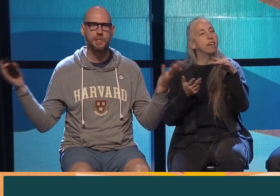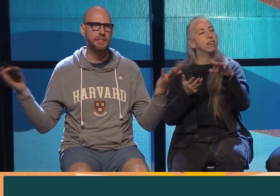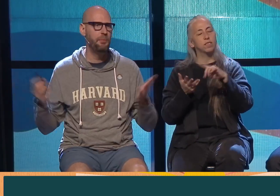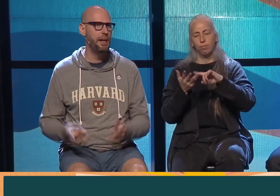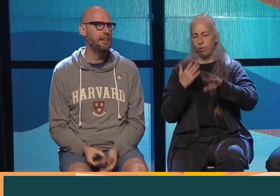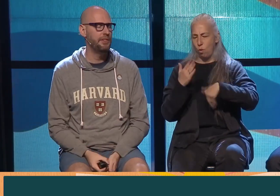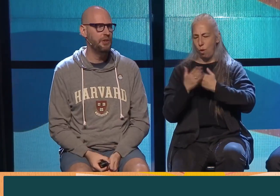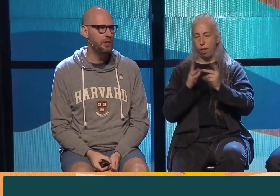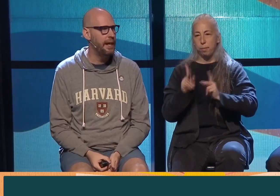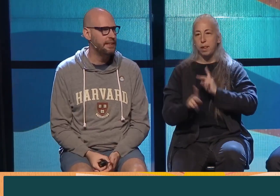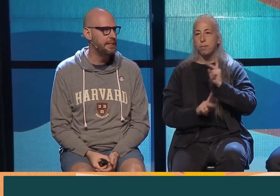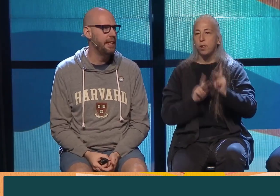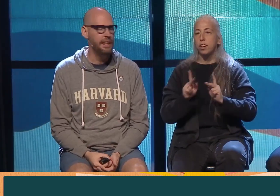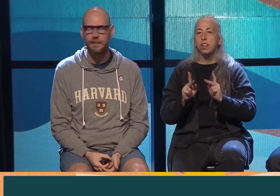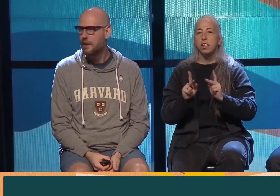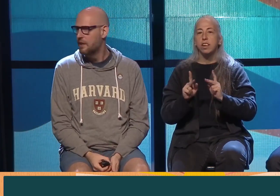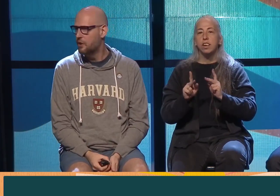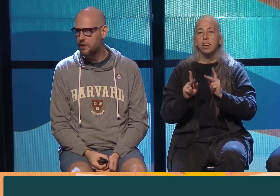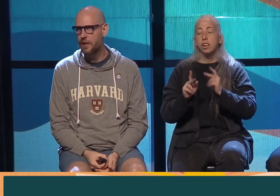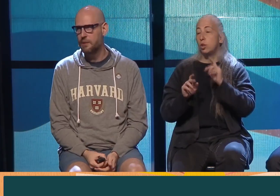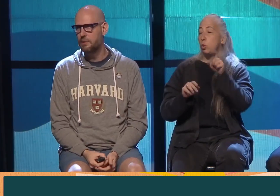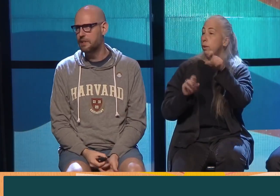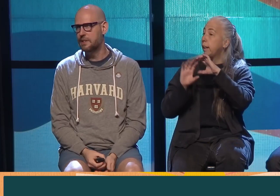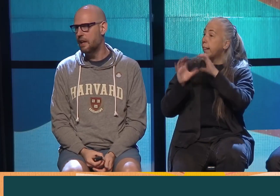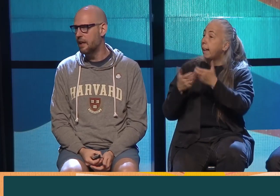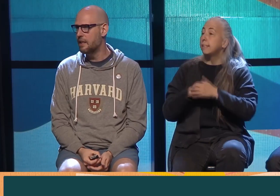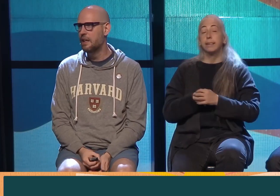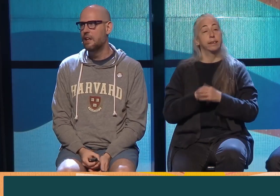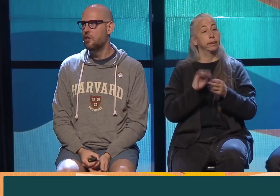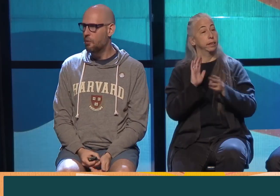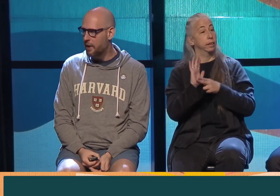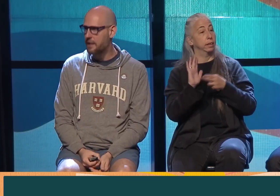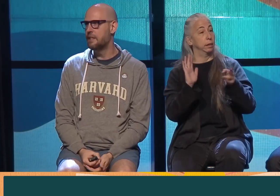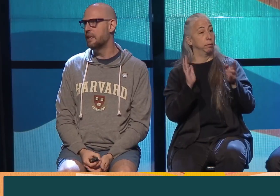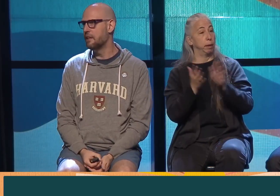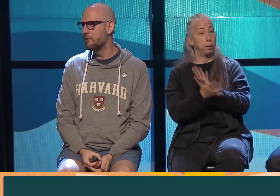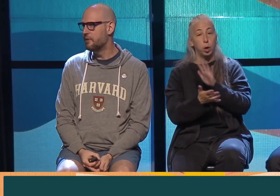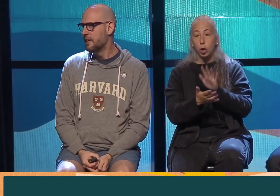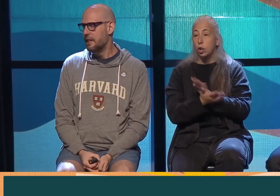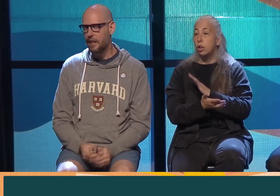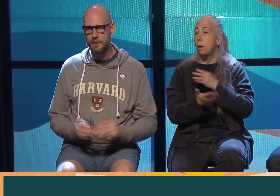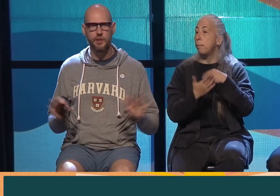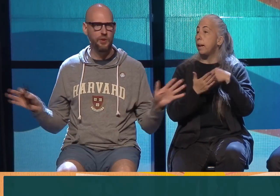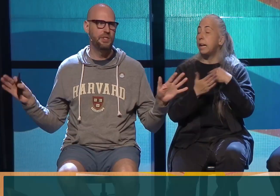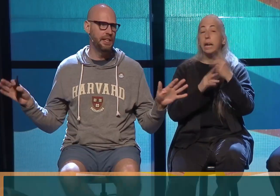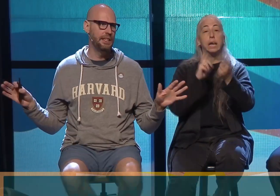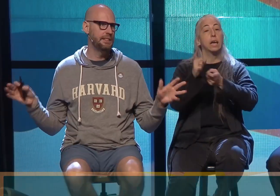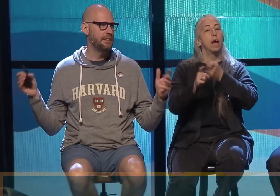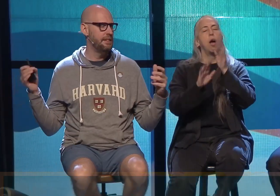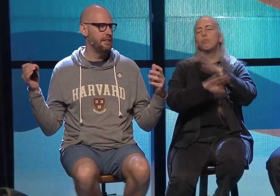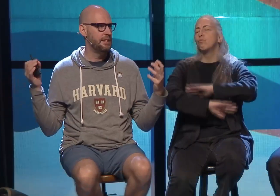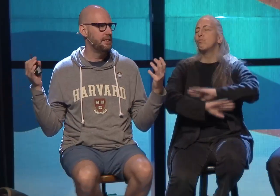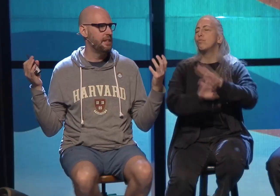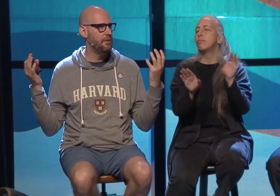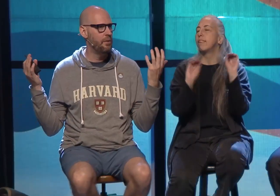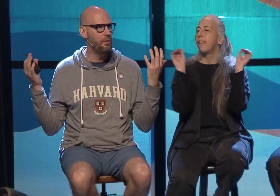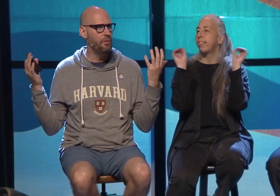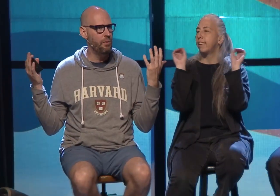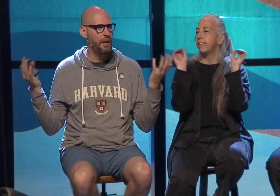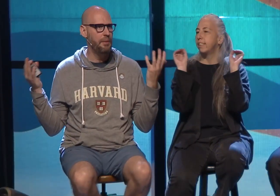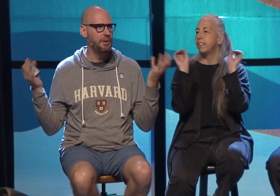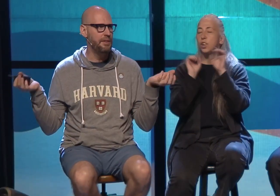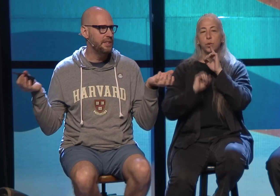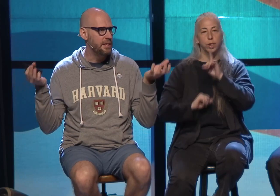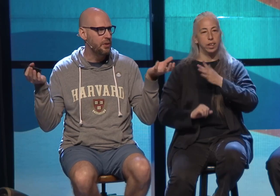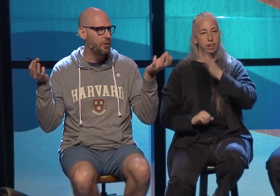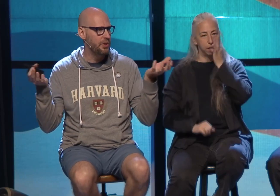welcome to participate. There's no class to take, no document to sign, no money to give, none of those things. This is